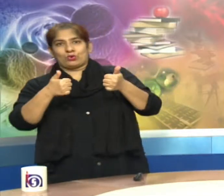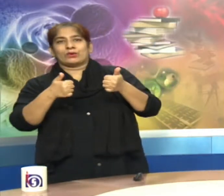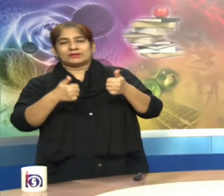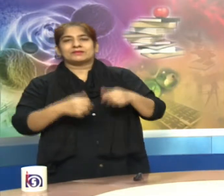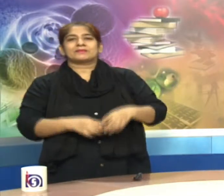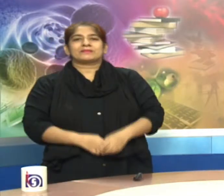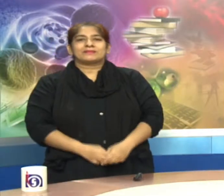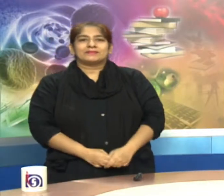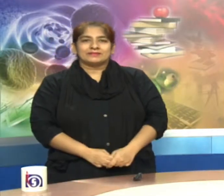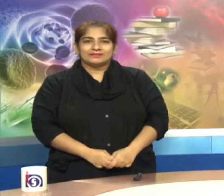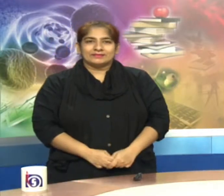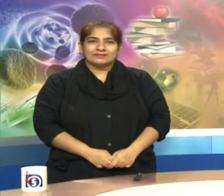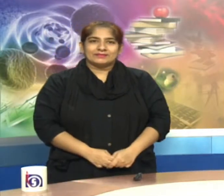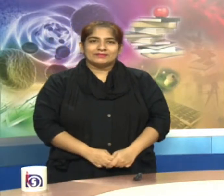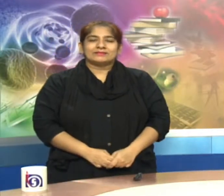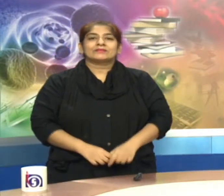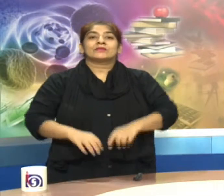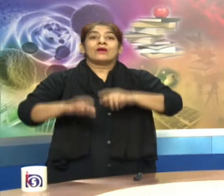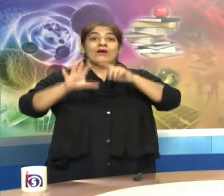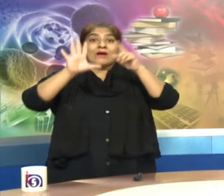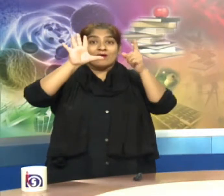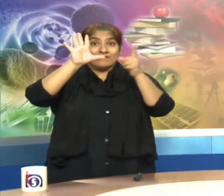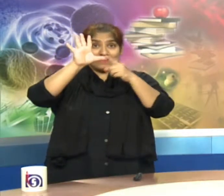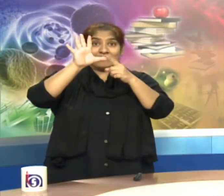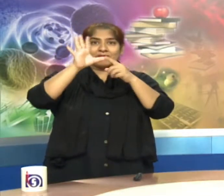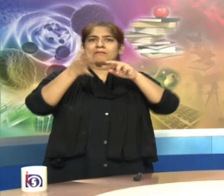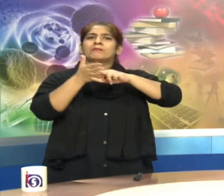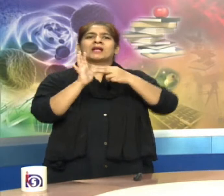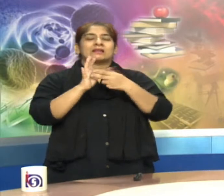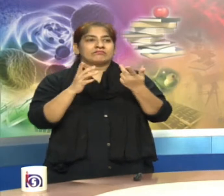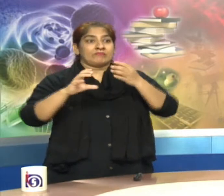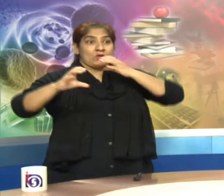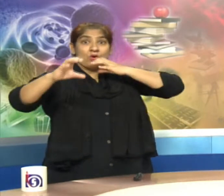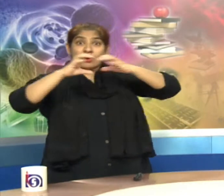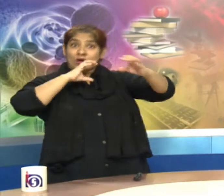has good knowledge about the product, that is good.